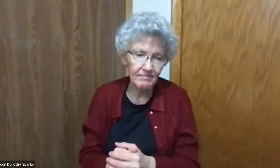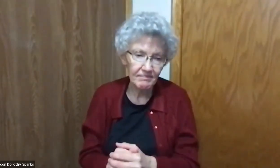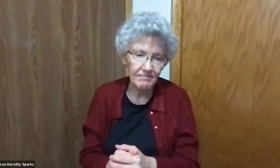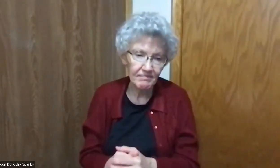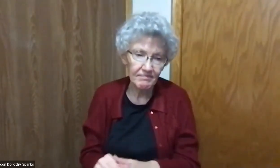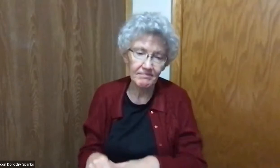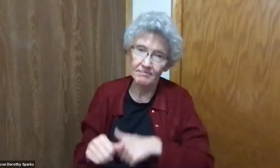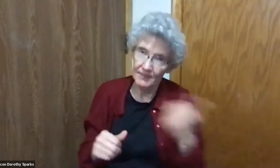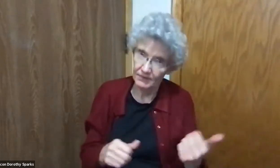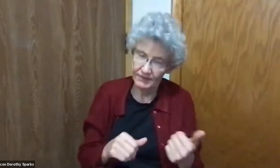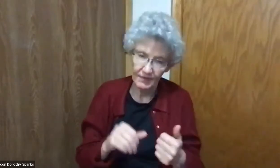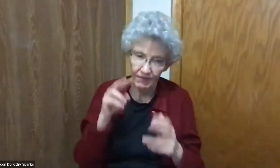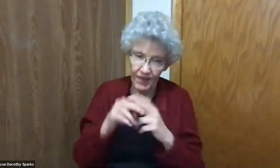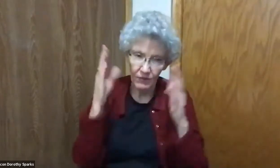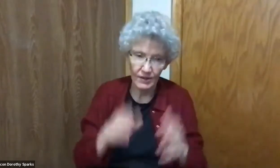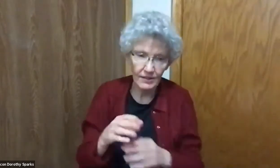Sidon.